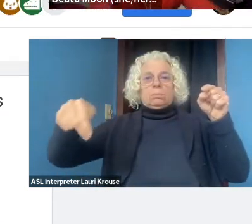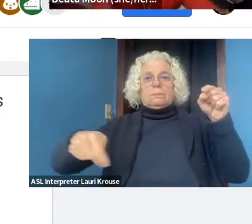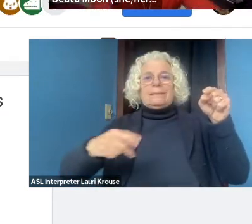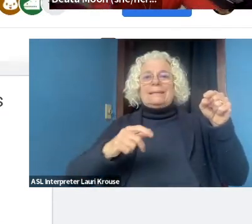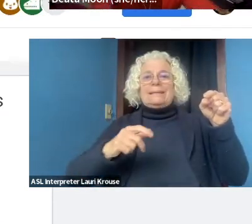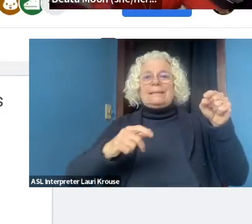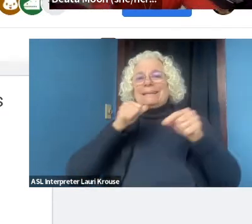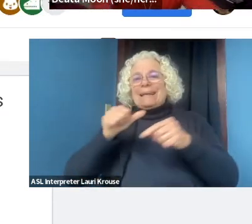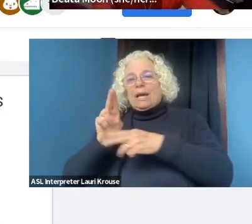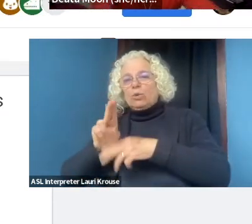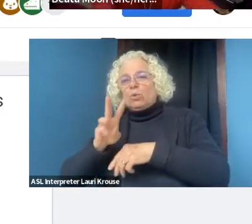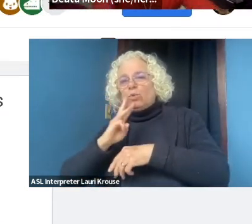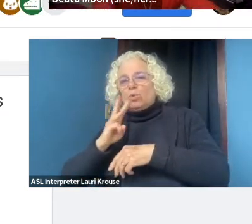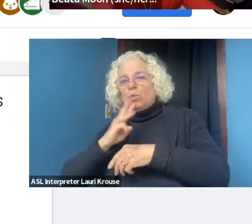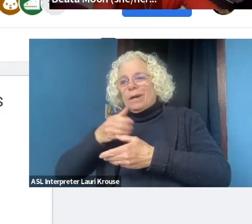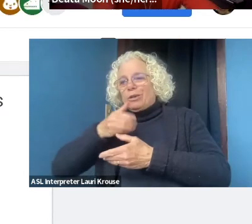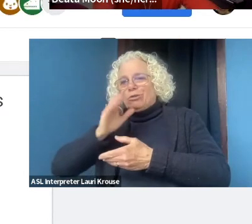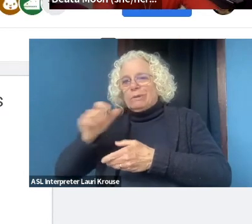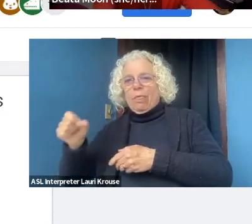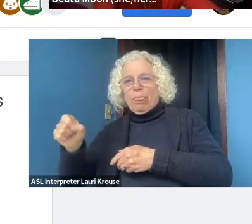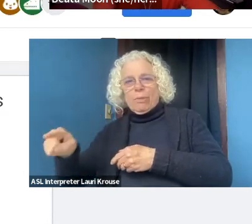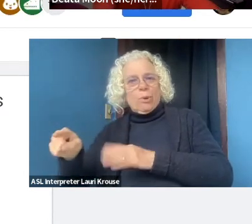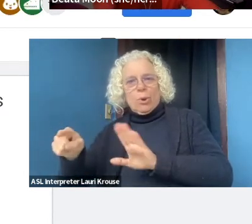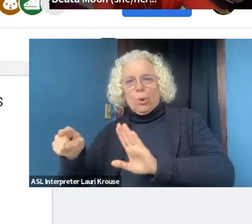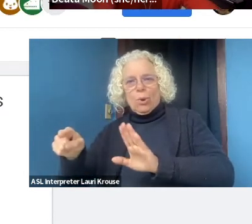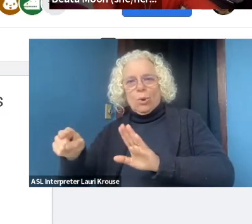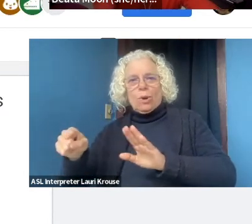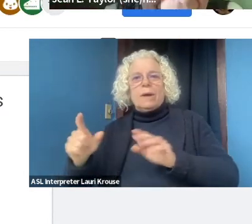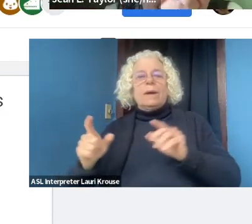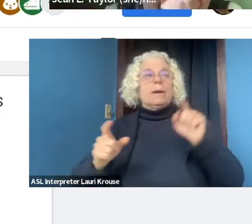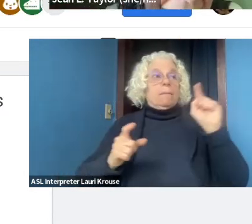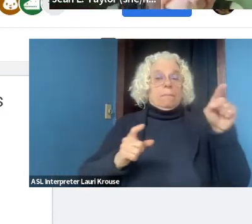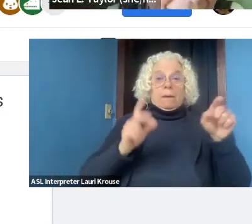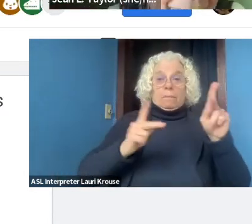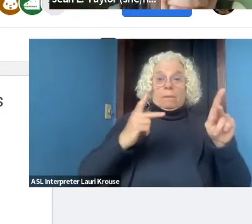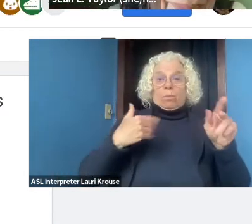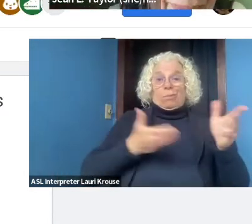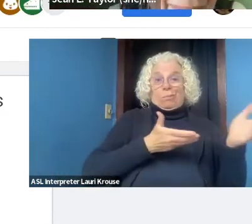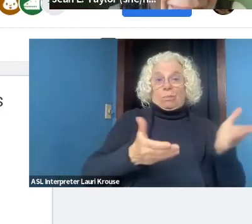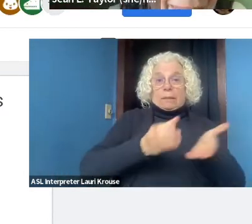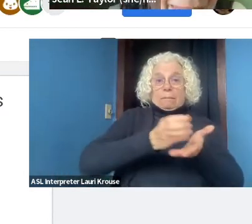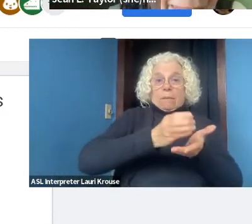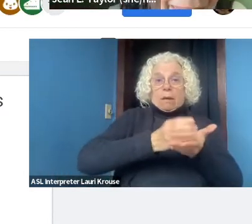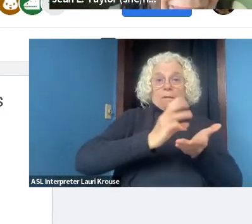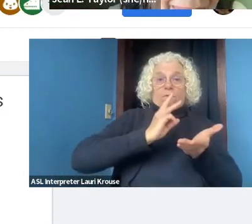to reduce one-use items. Yeah.